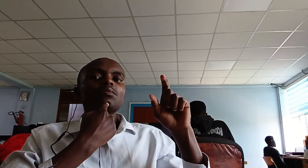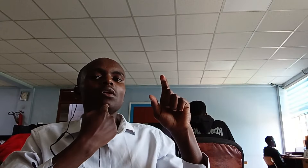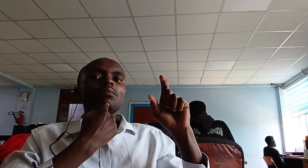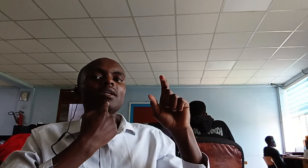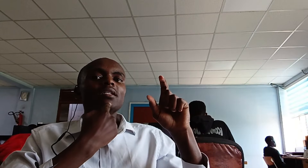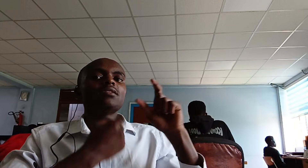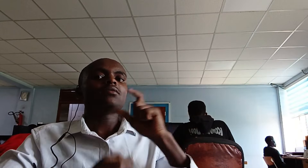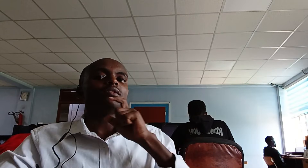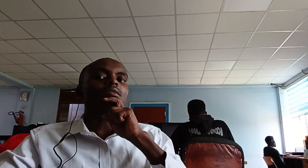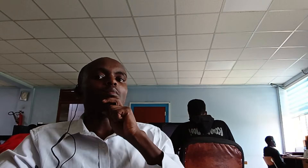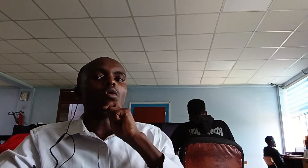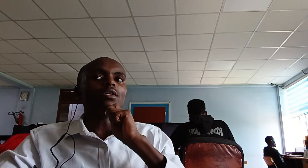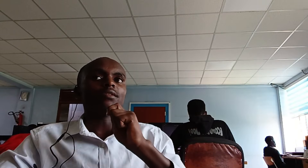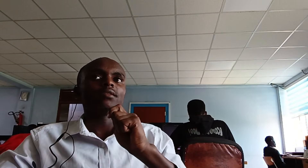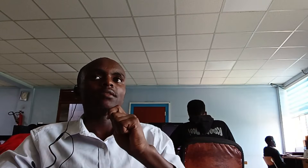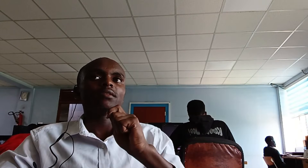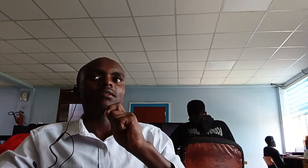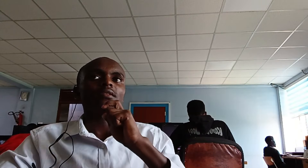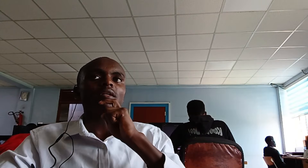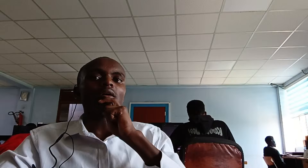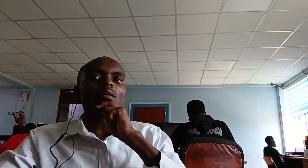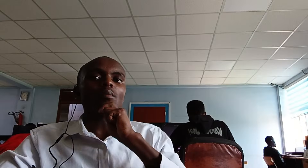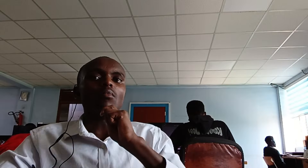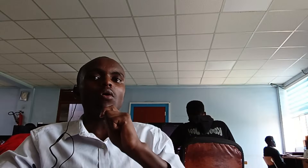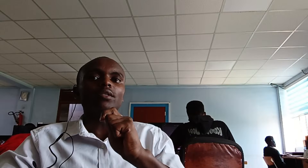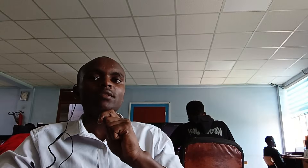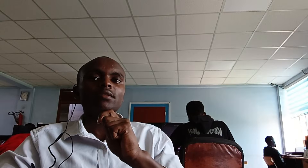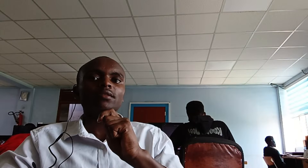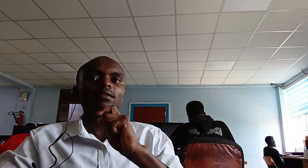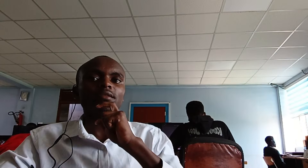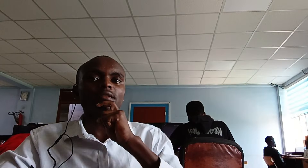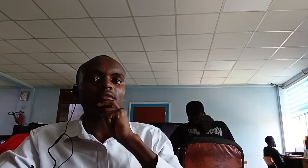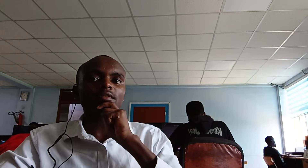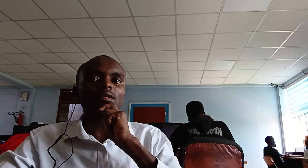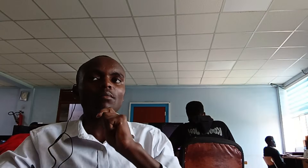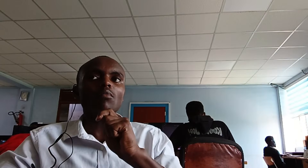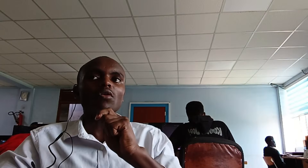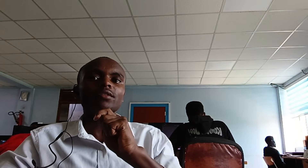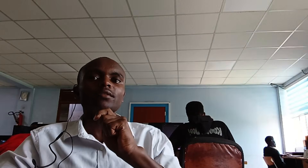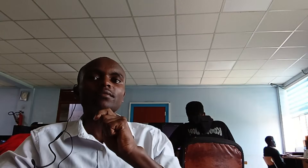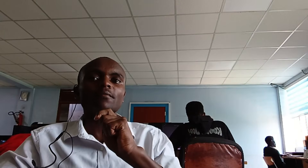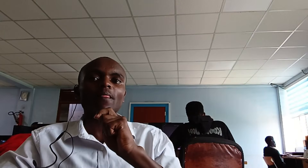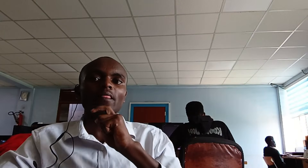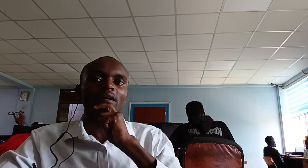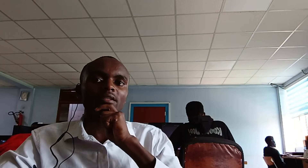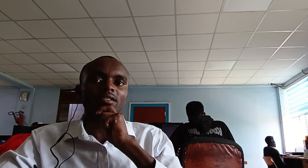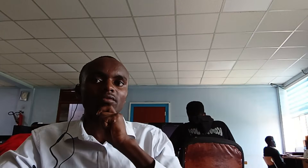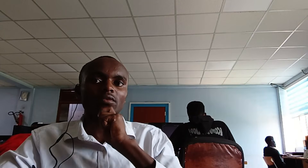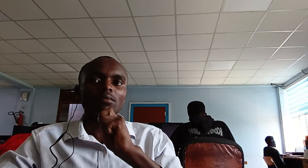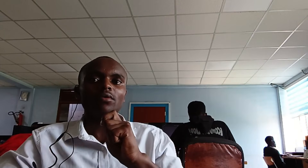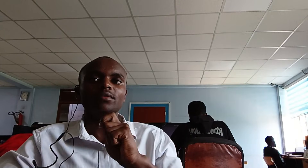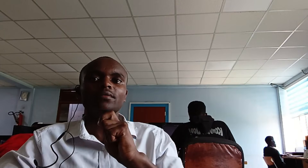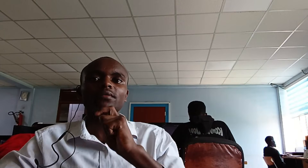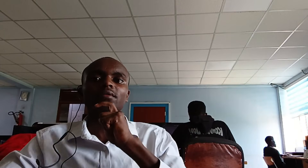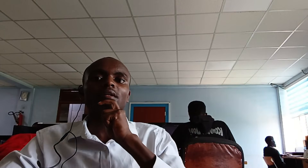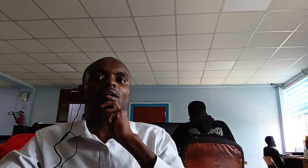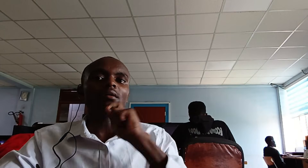small beards, so it's boy. Boy. Boy. That's the sign for boy.